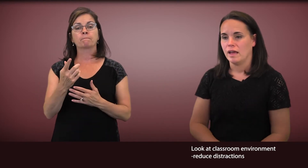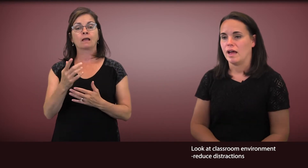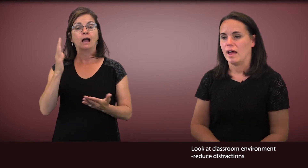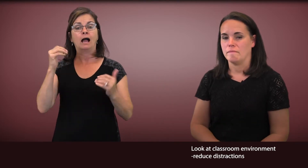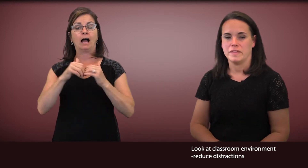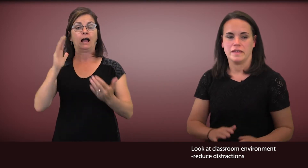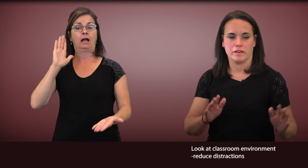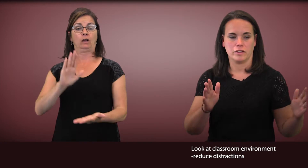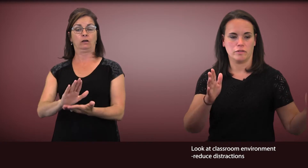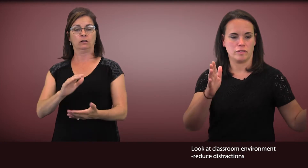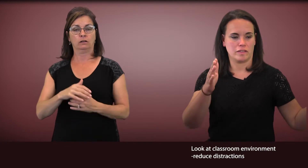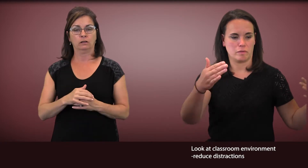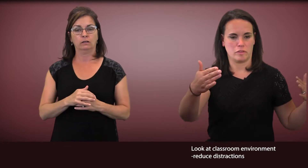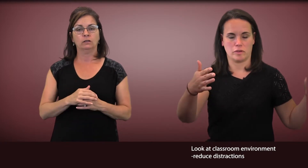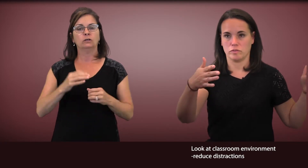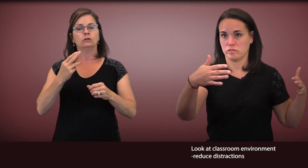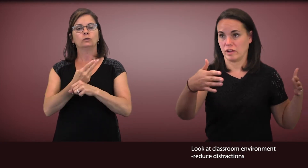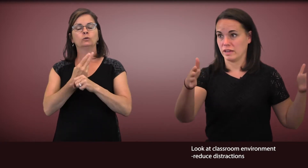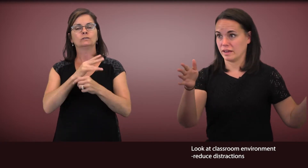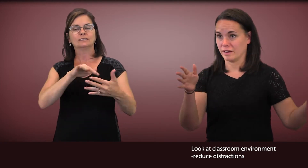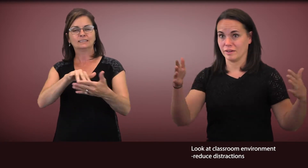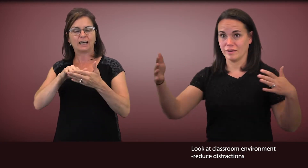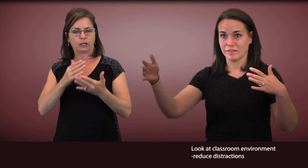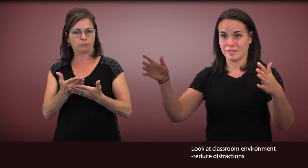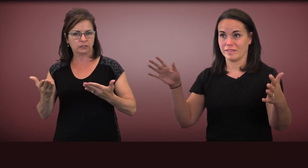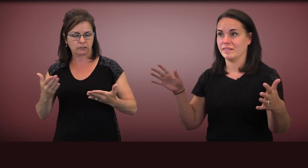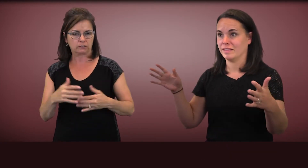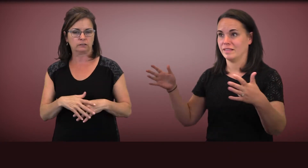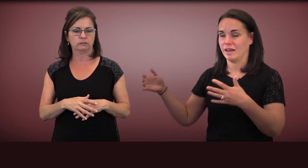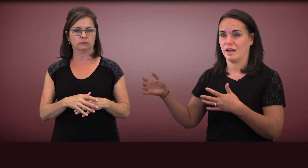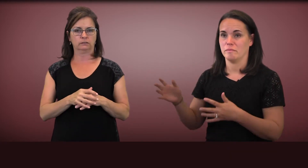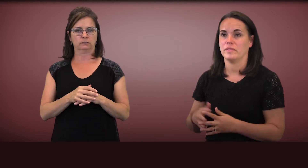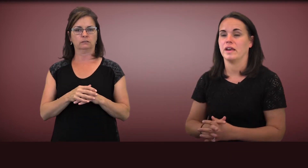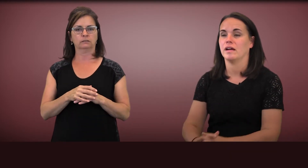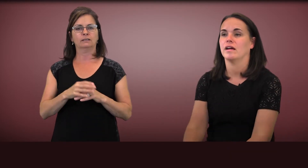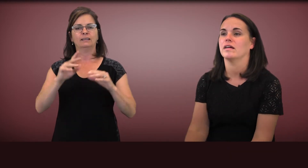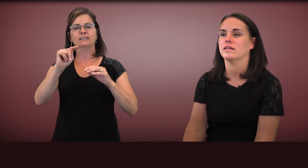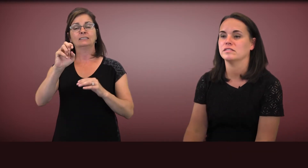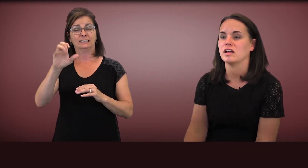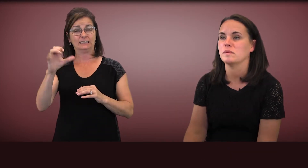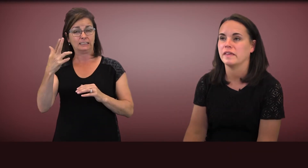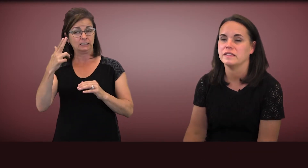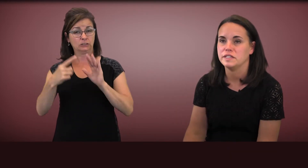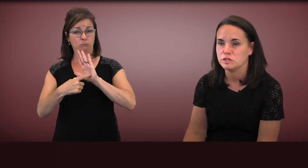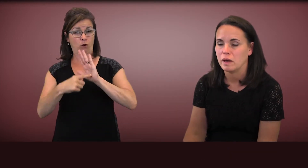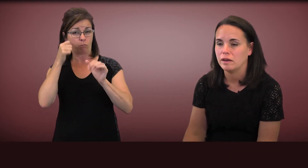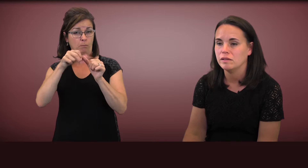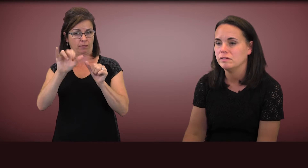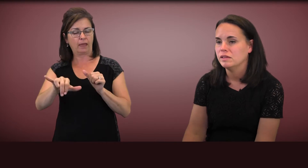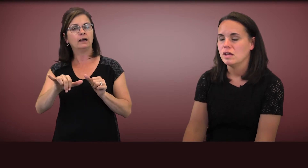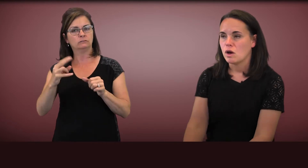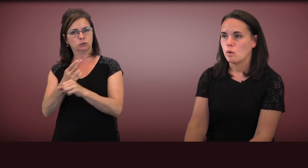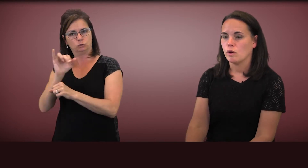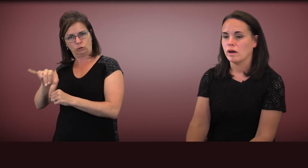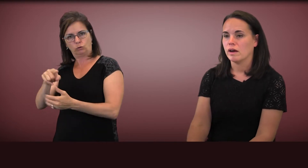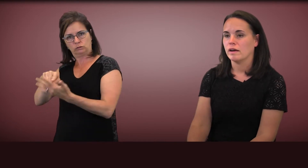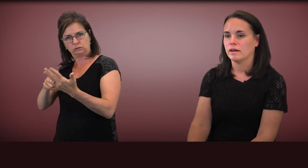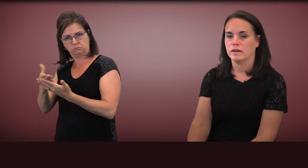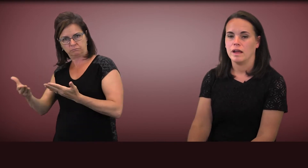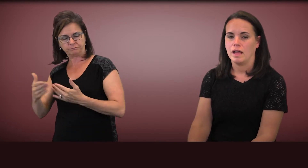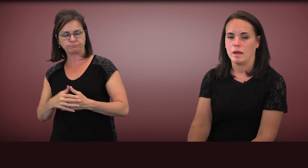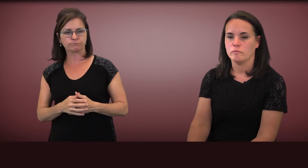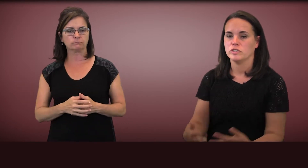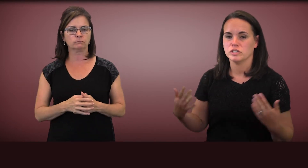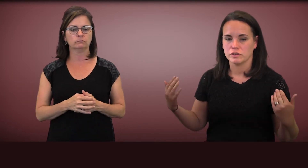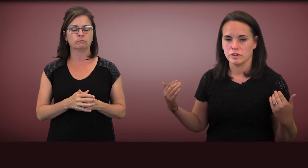are either using some of those study carols that are talked about in the TEACH model,